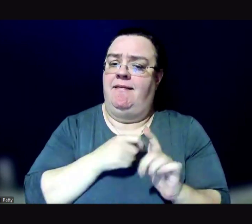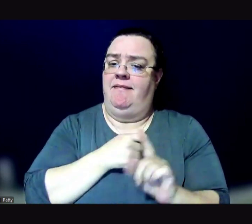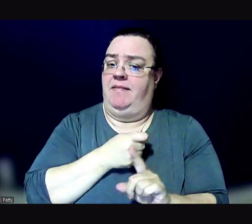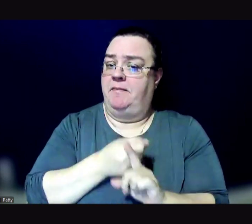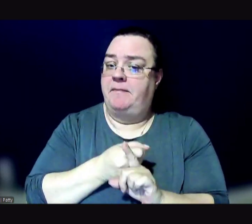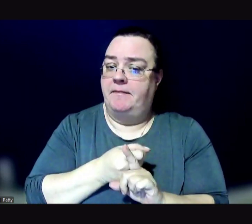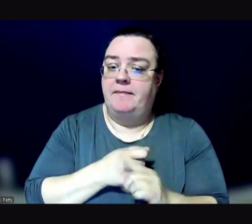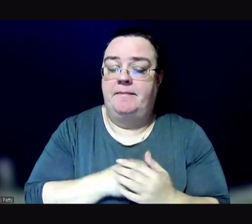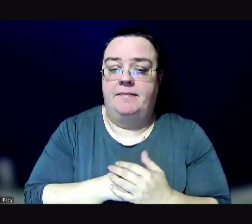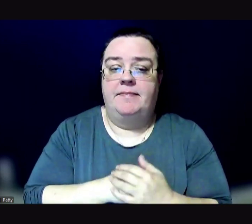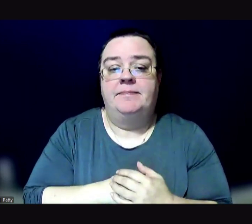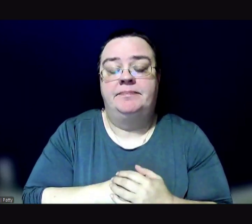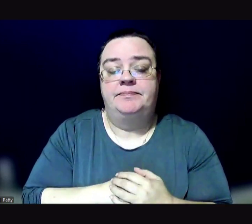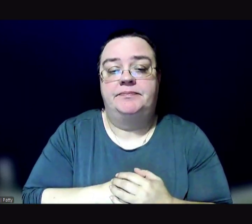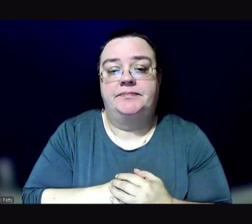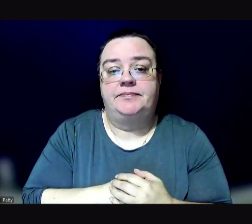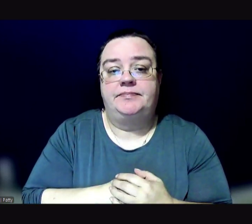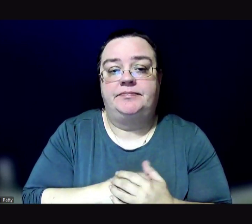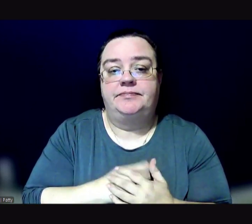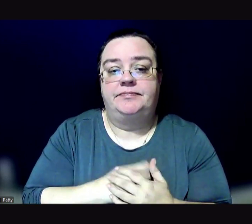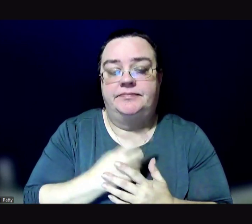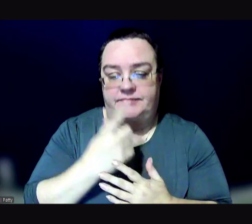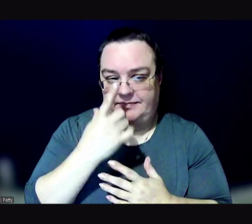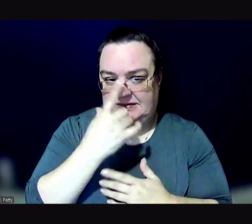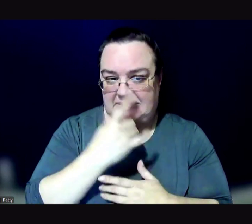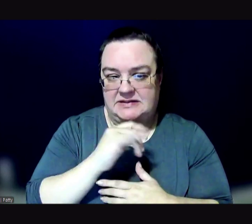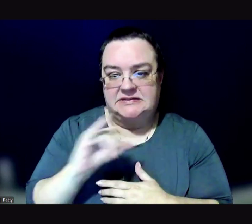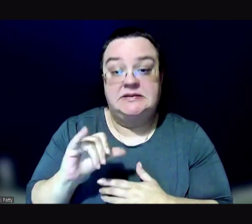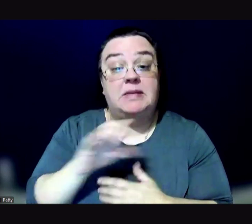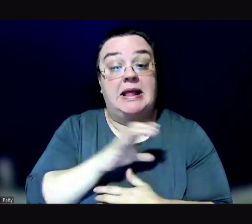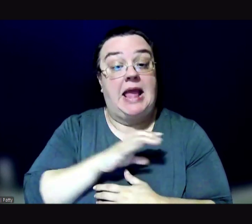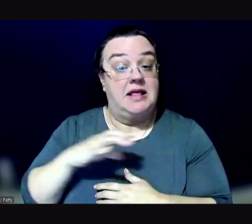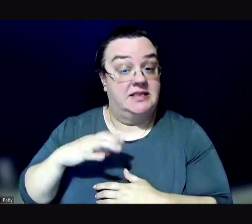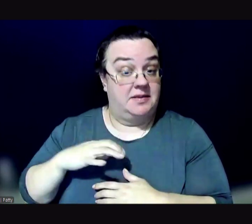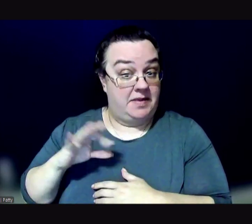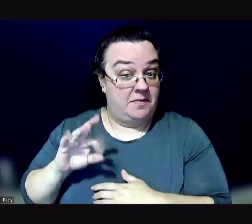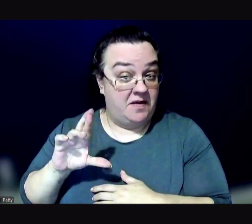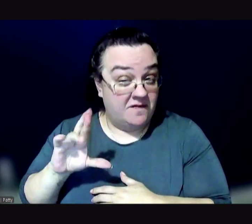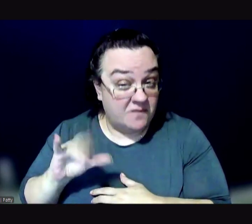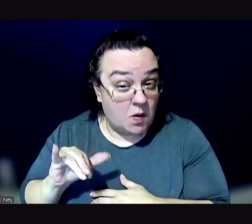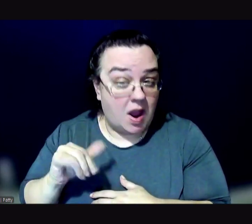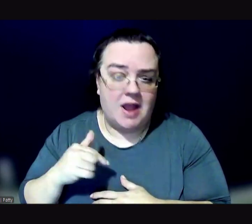And so, similar to Councilmember Fry, I've been thinking a lot about